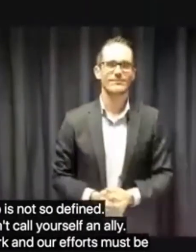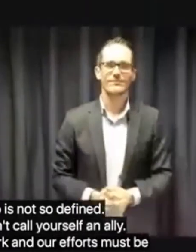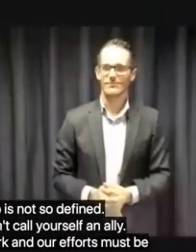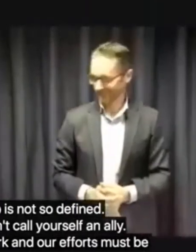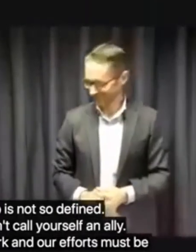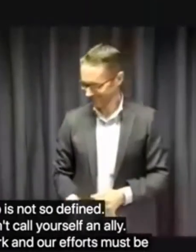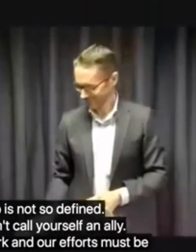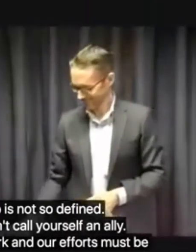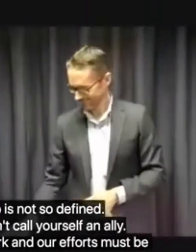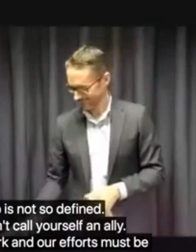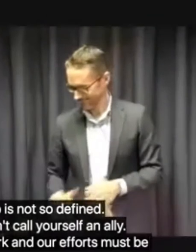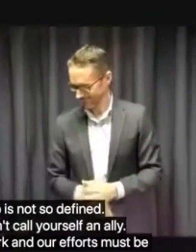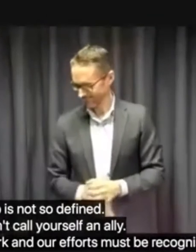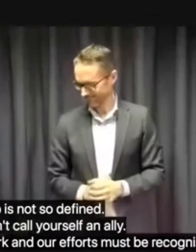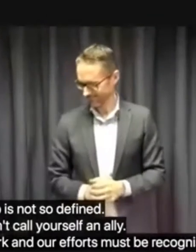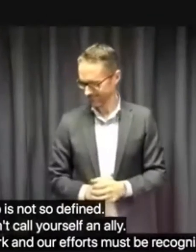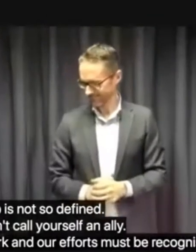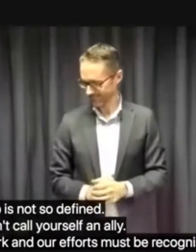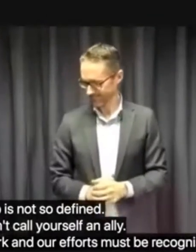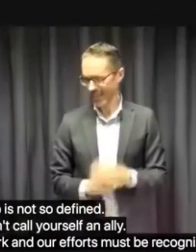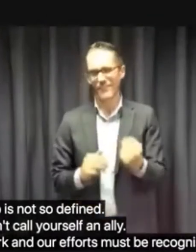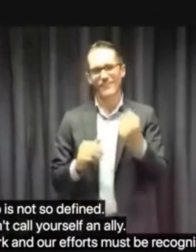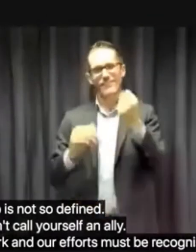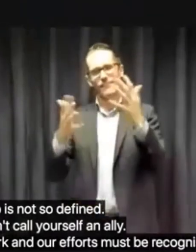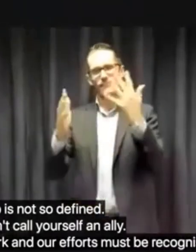ally, it's a privilege that's earned.